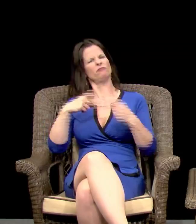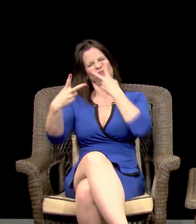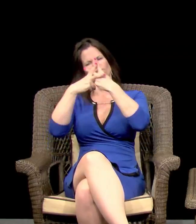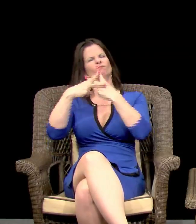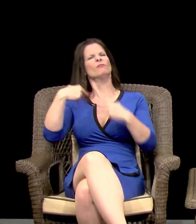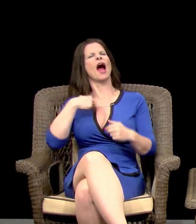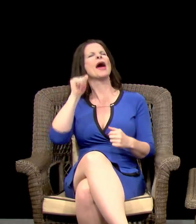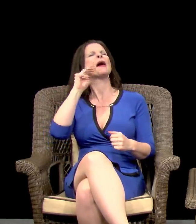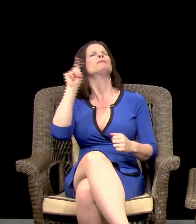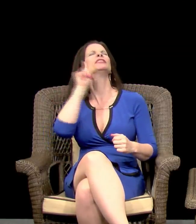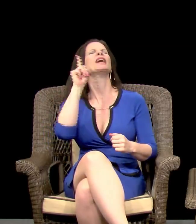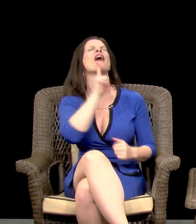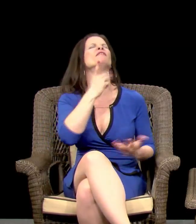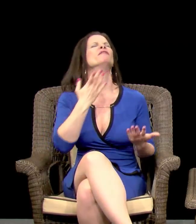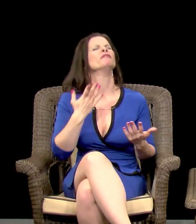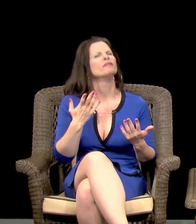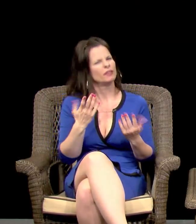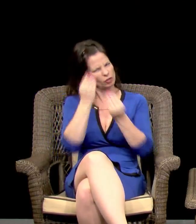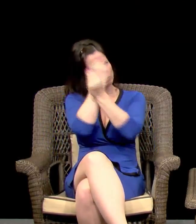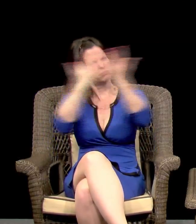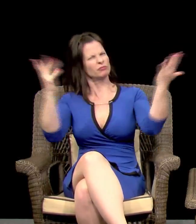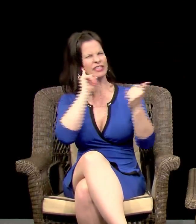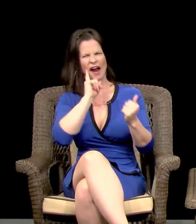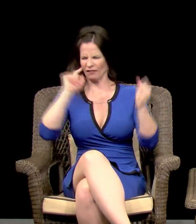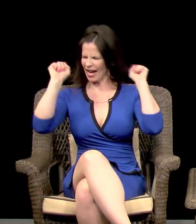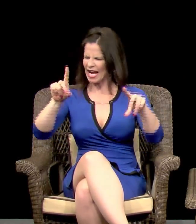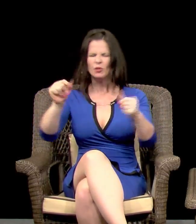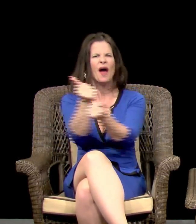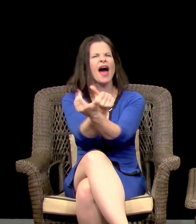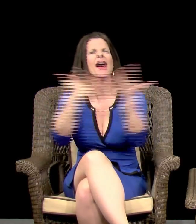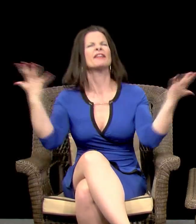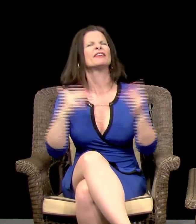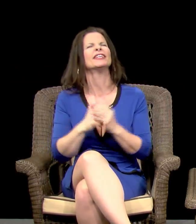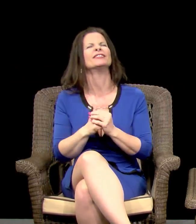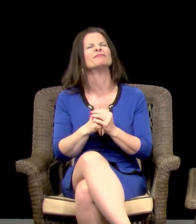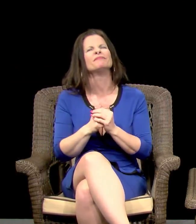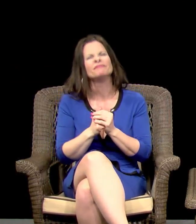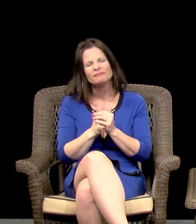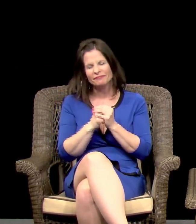on the stage who's very proud, and we have the hashtag #IamDeaf.